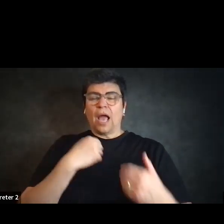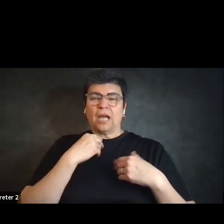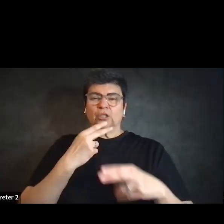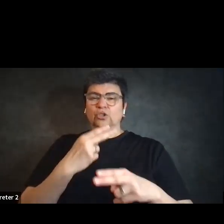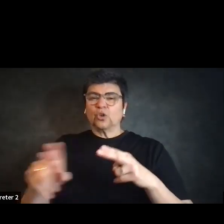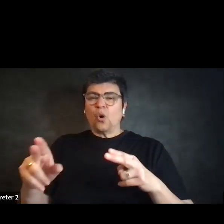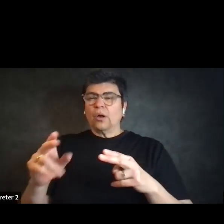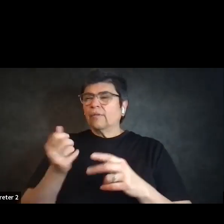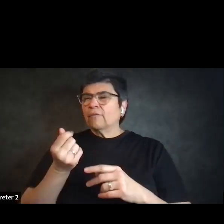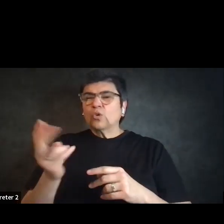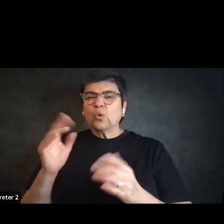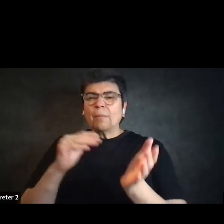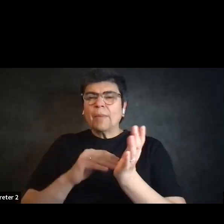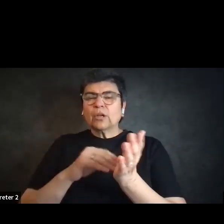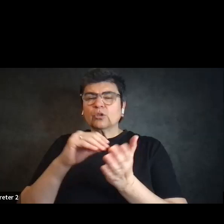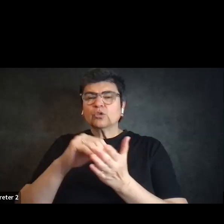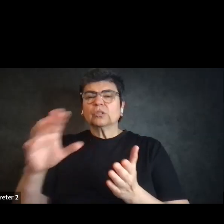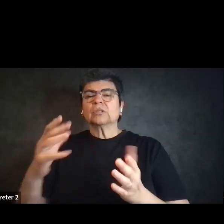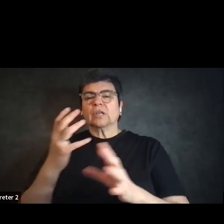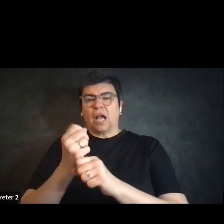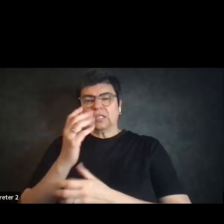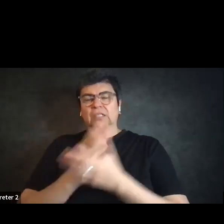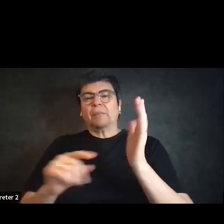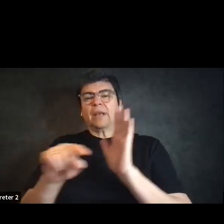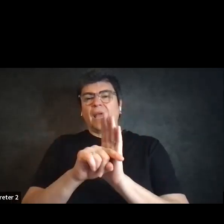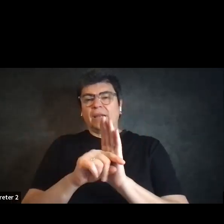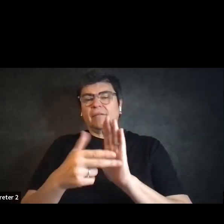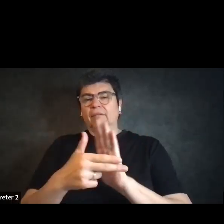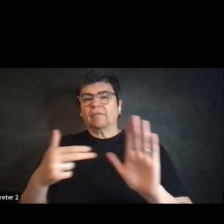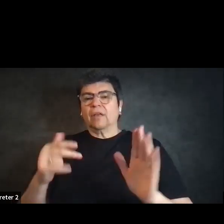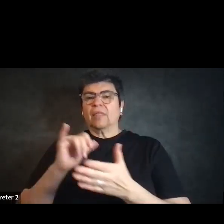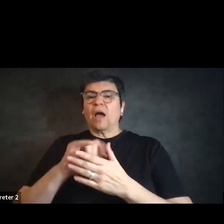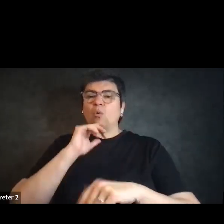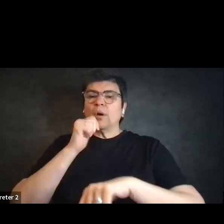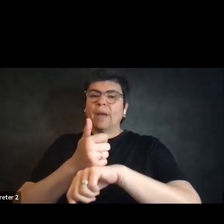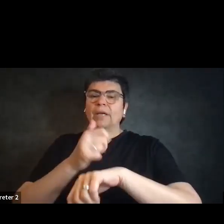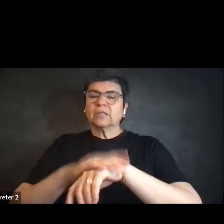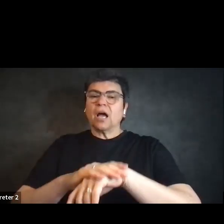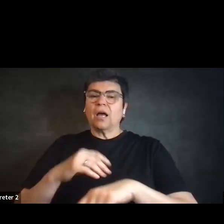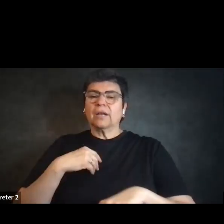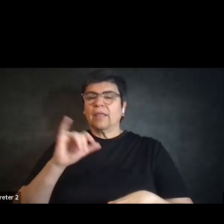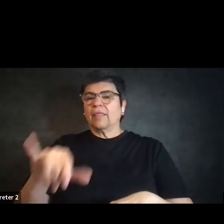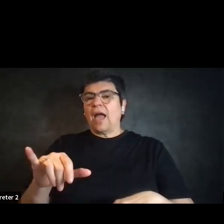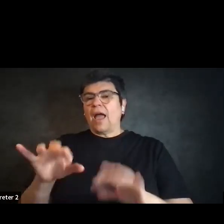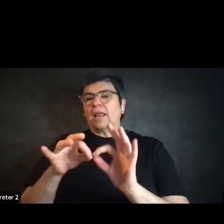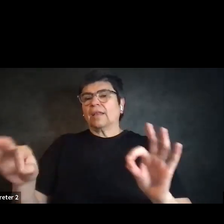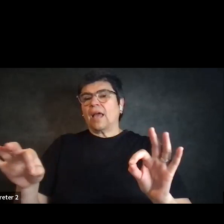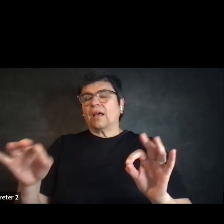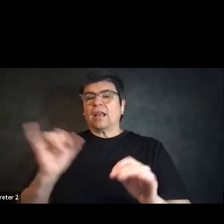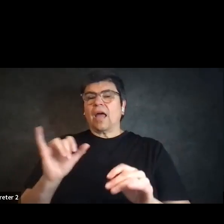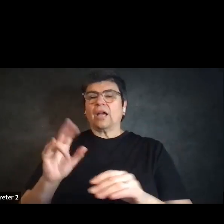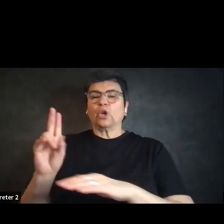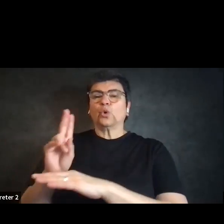medical students who retained some negative connotations, for example, which were based on the euphemistic language, like the use